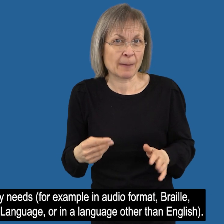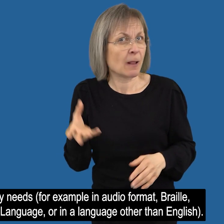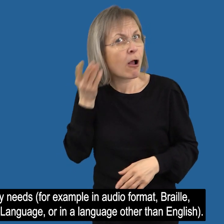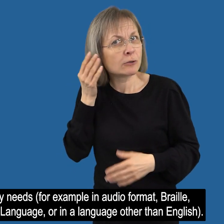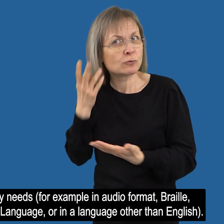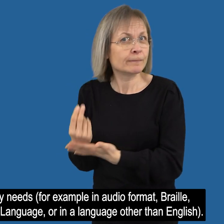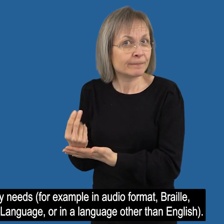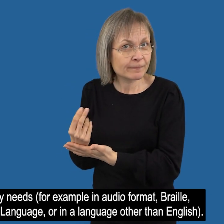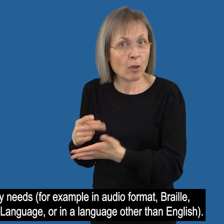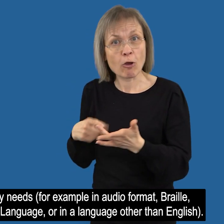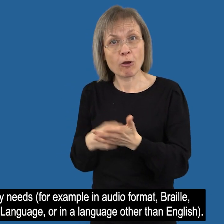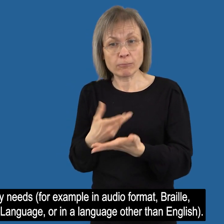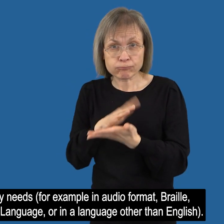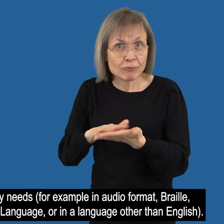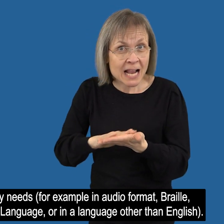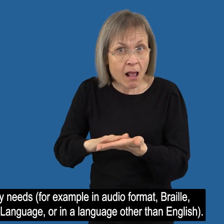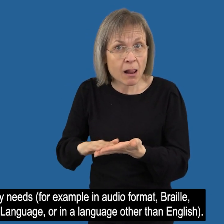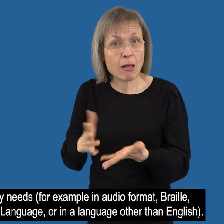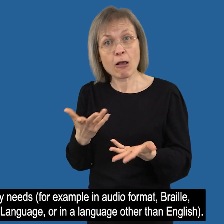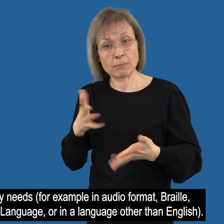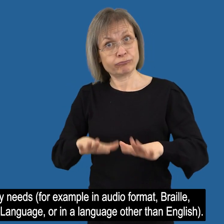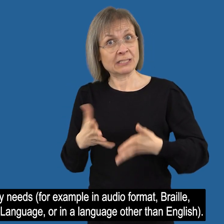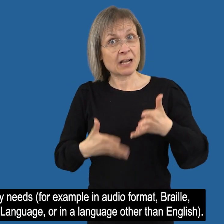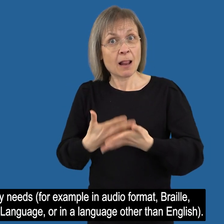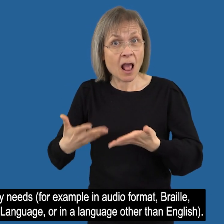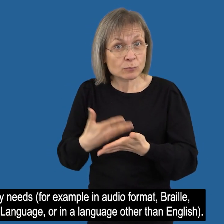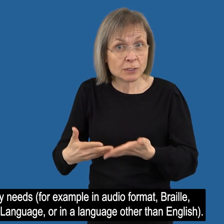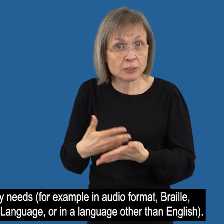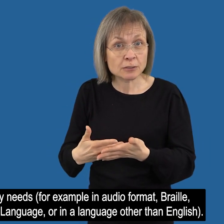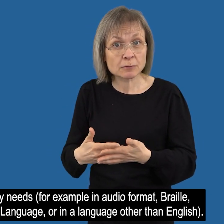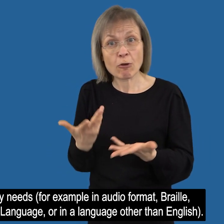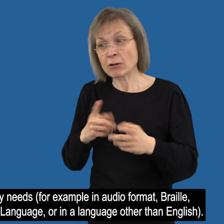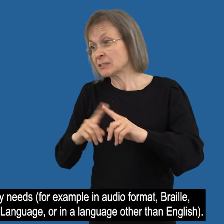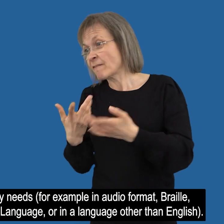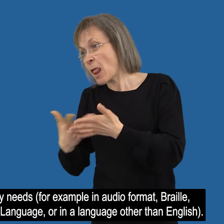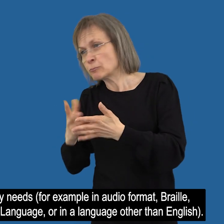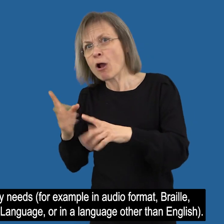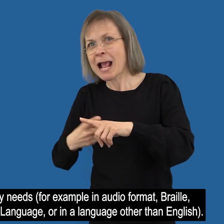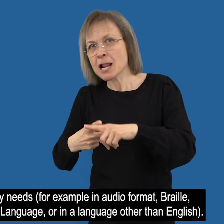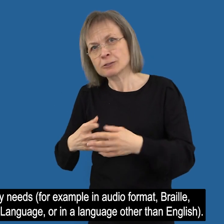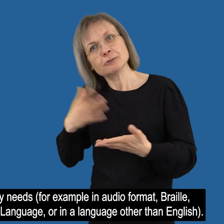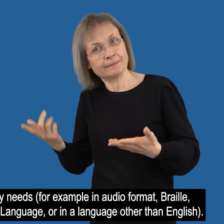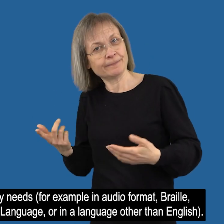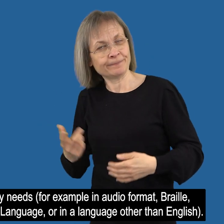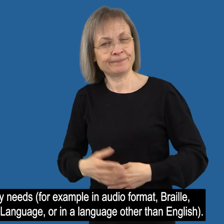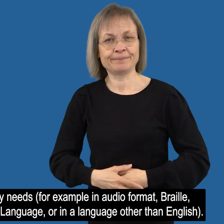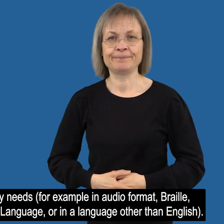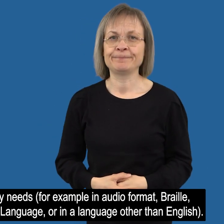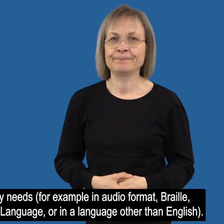my needs. For example, in audio format, Braille, British Sign Language, or in a language other than